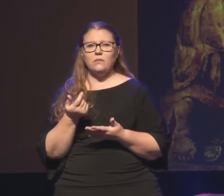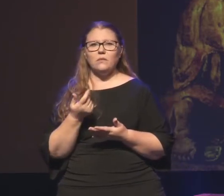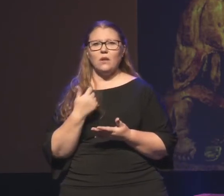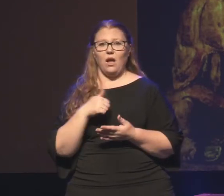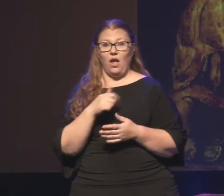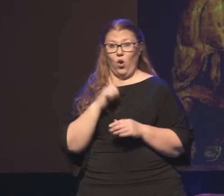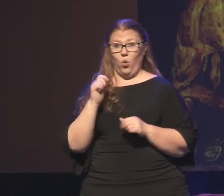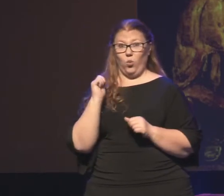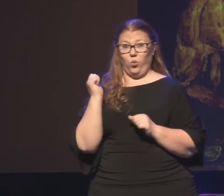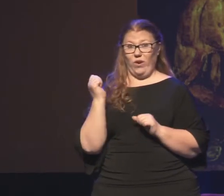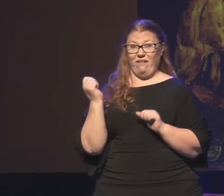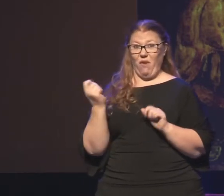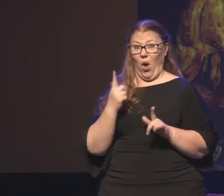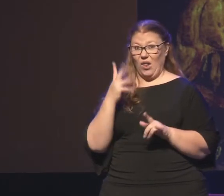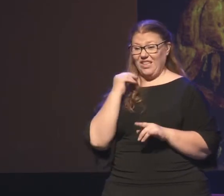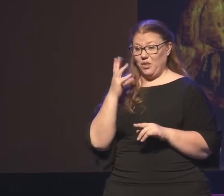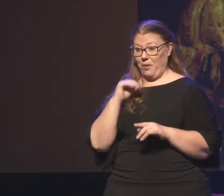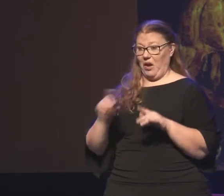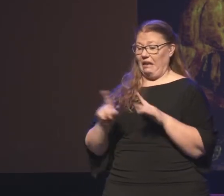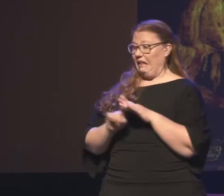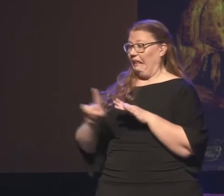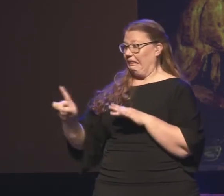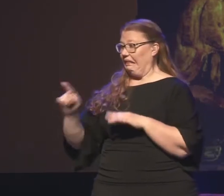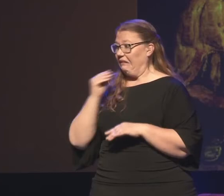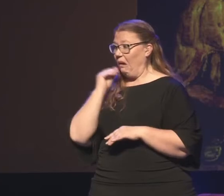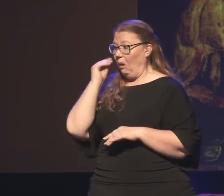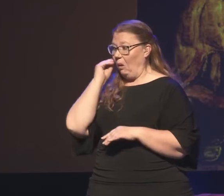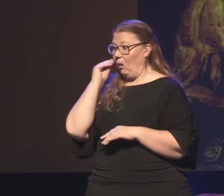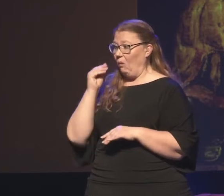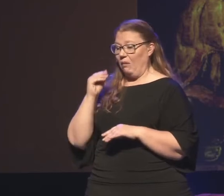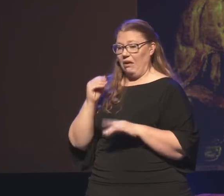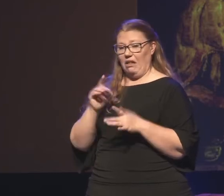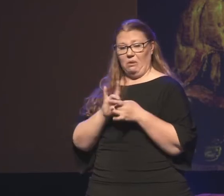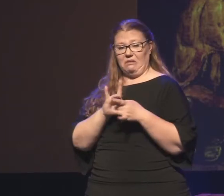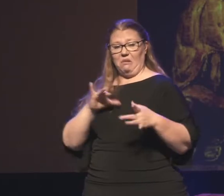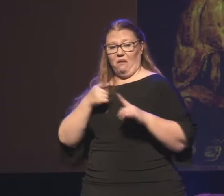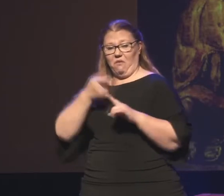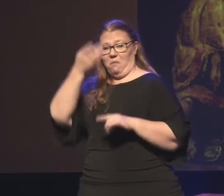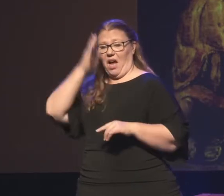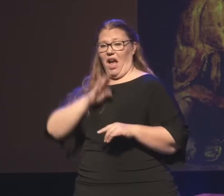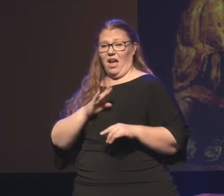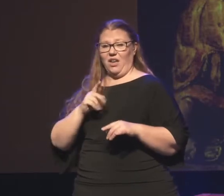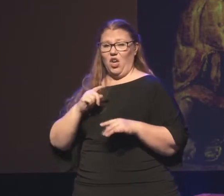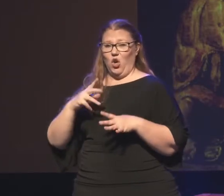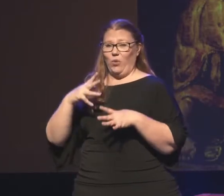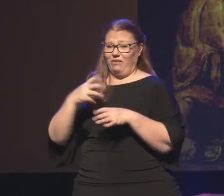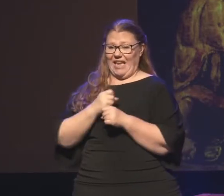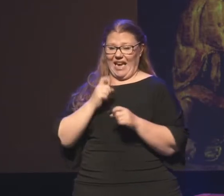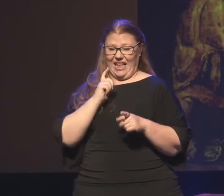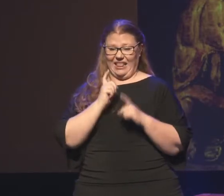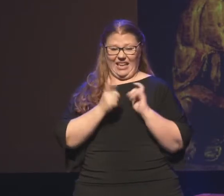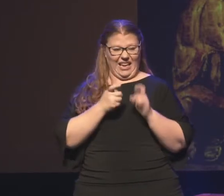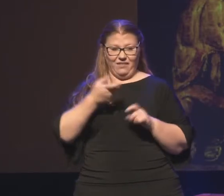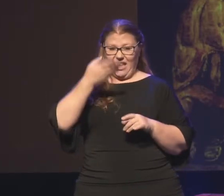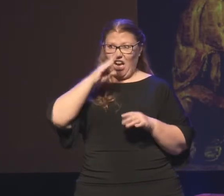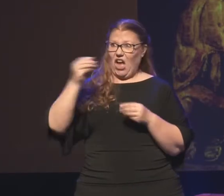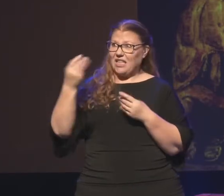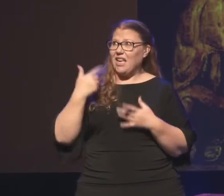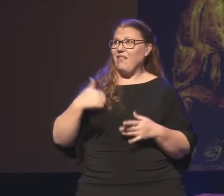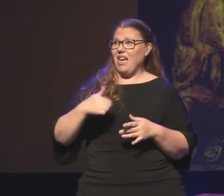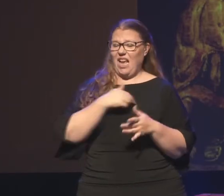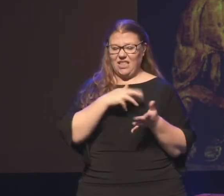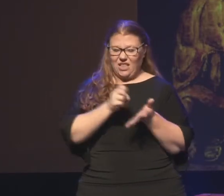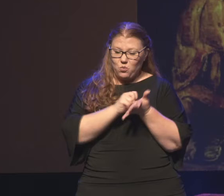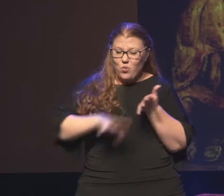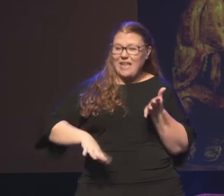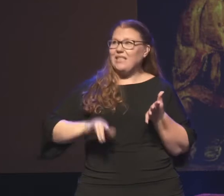We've all been the son or daughter that leaves home, haven't we? Walks away from God. We've taken some of the gifts that God's given us and wasted them. And some